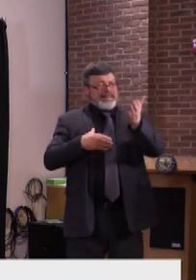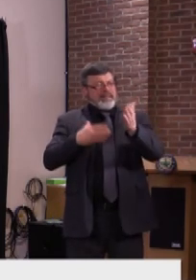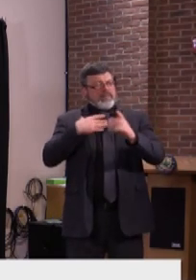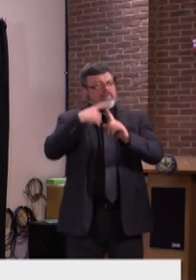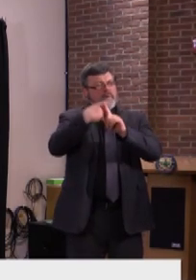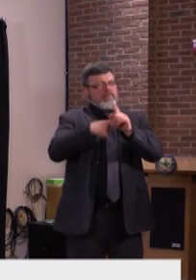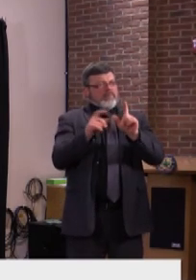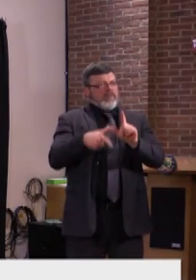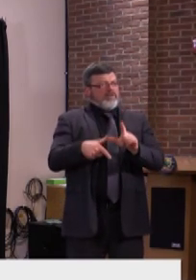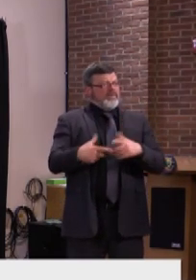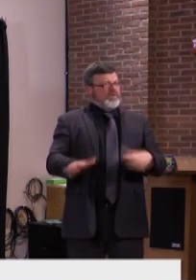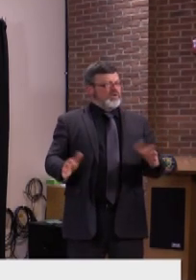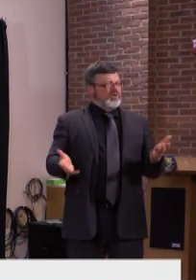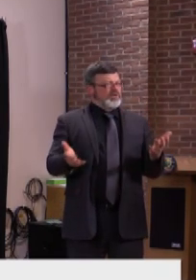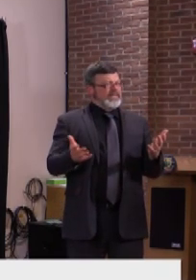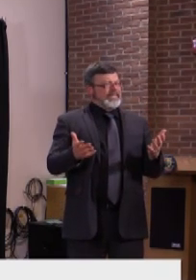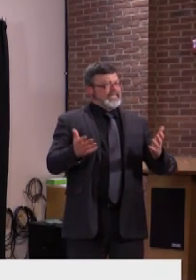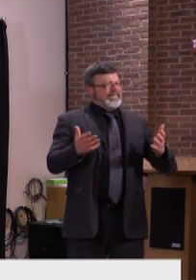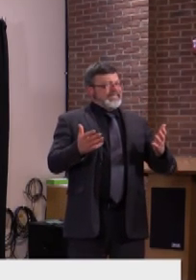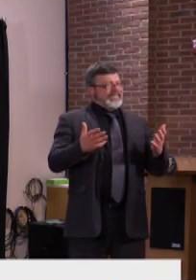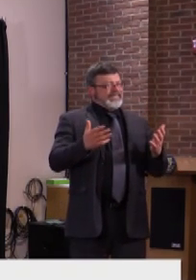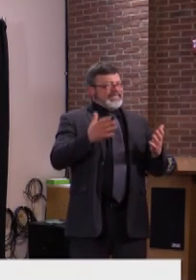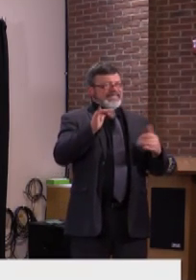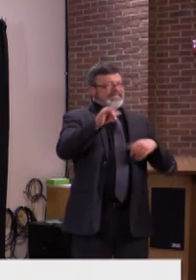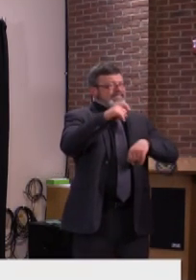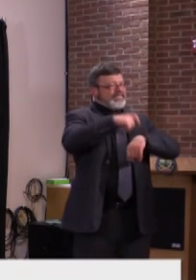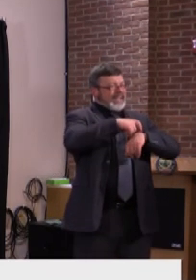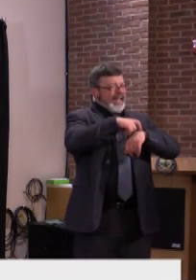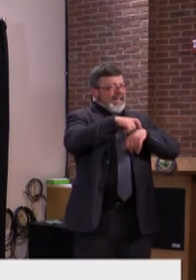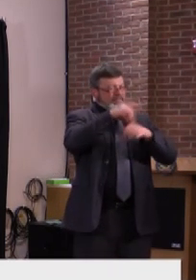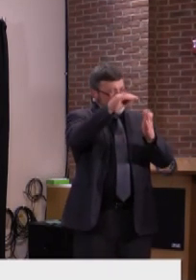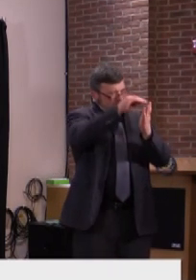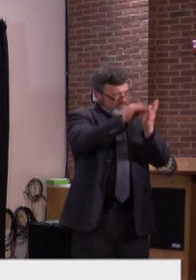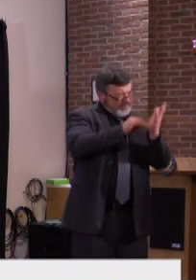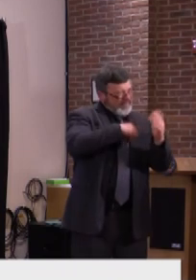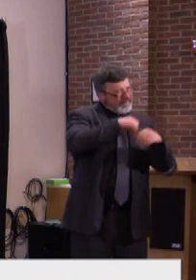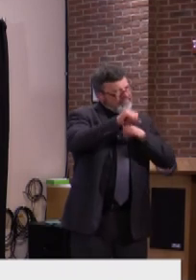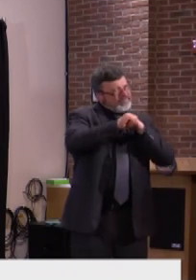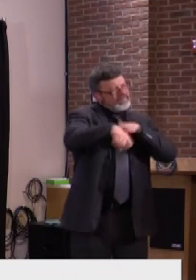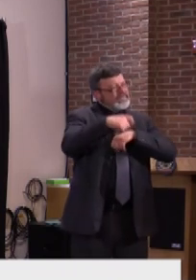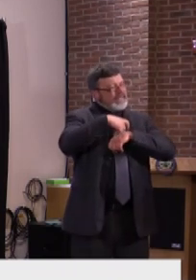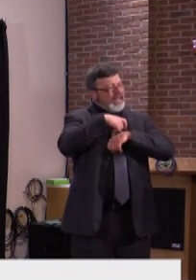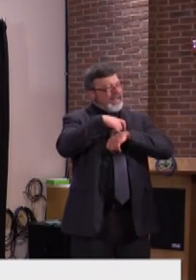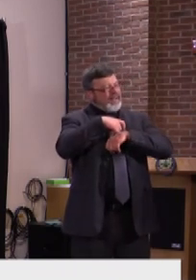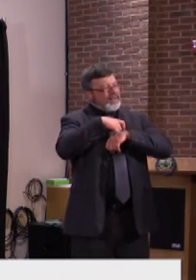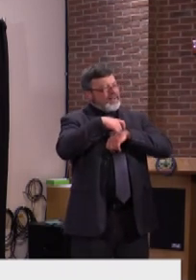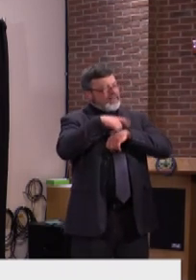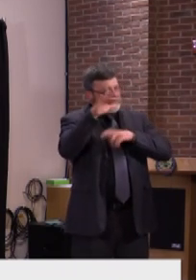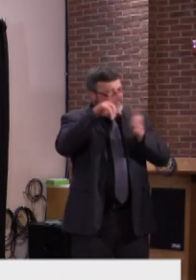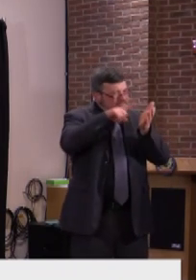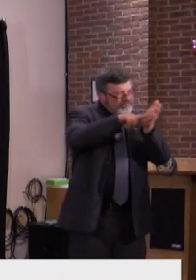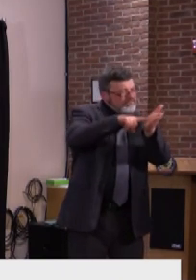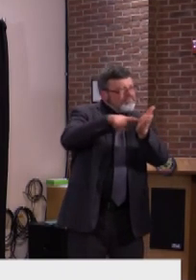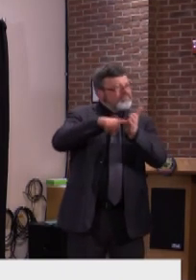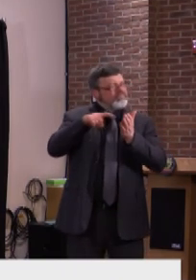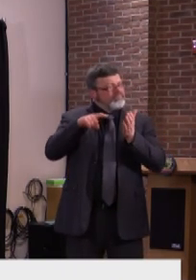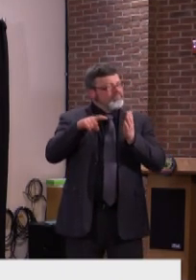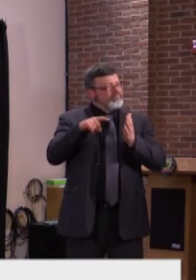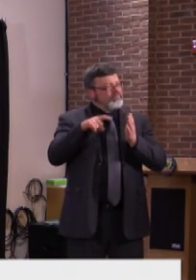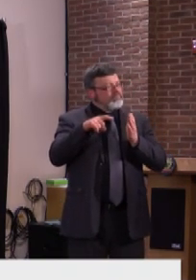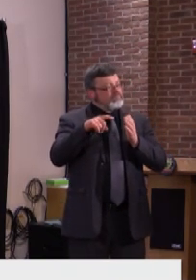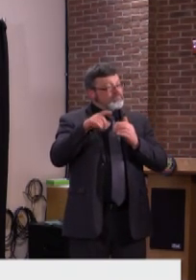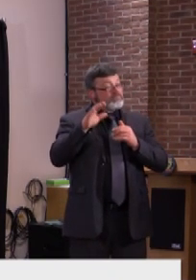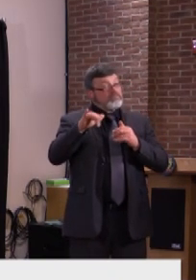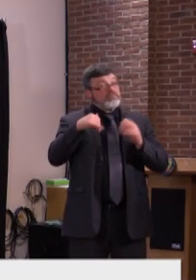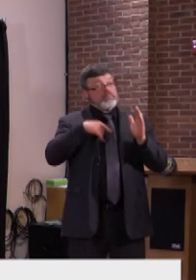application it goes through the nics system and and under this proposed law if they